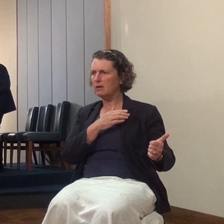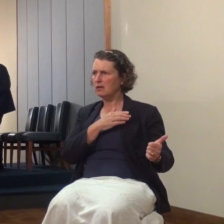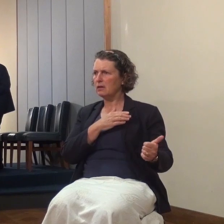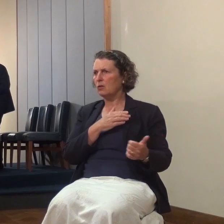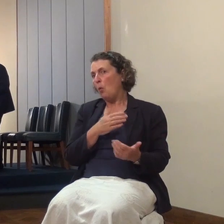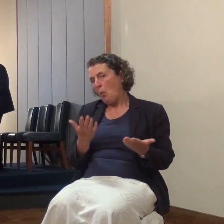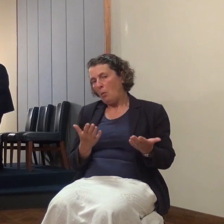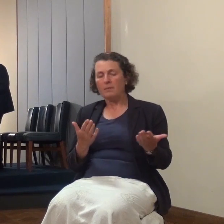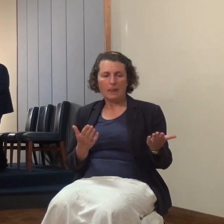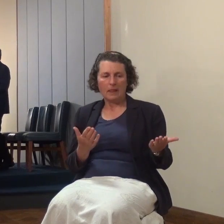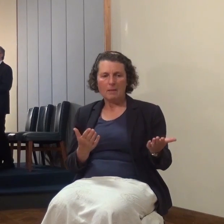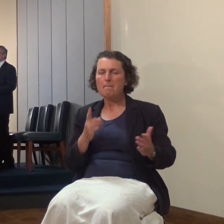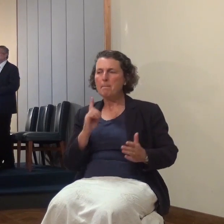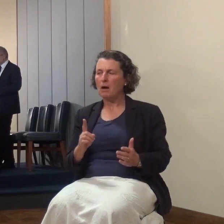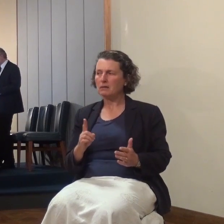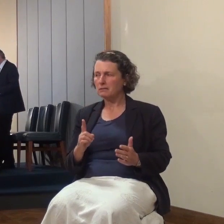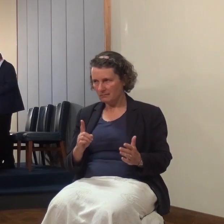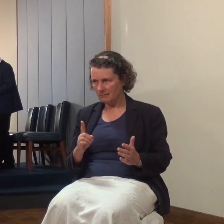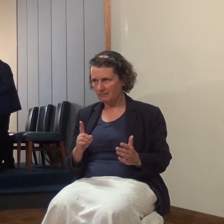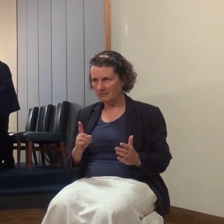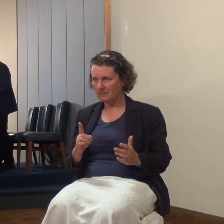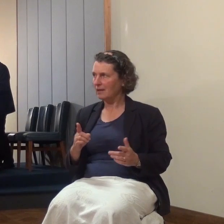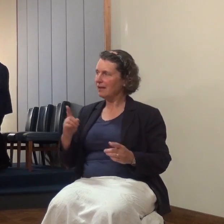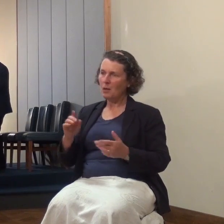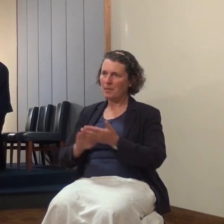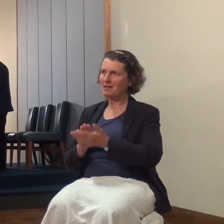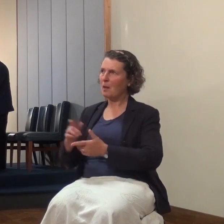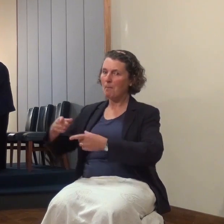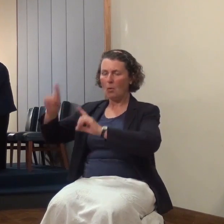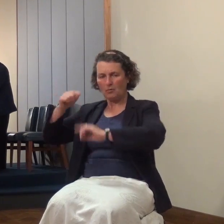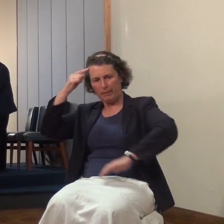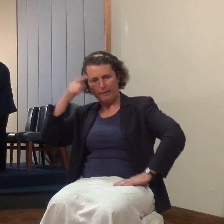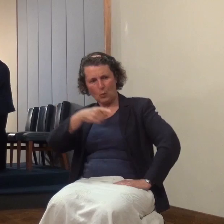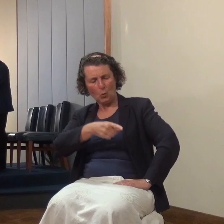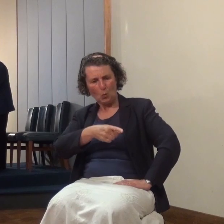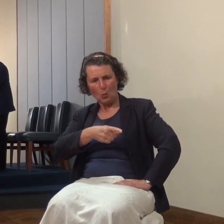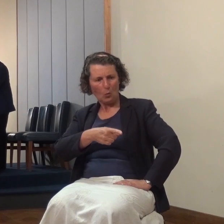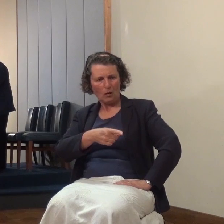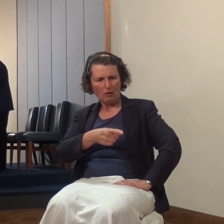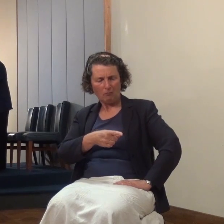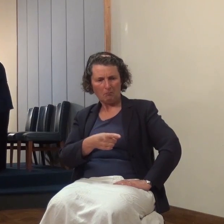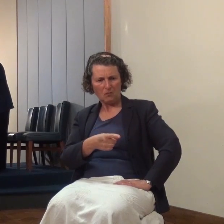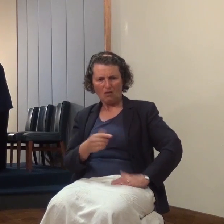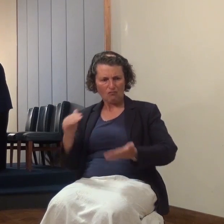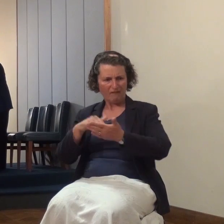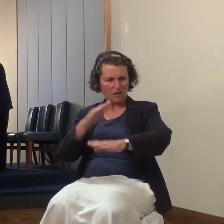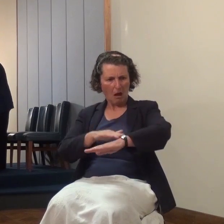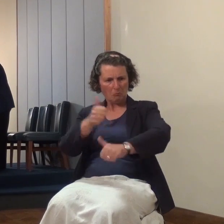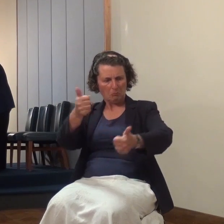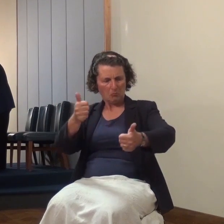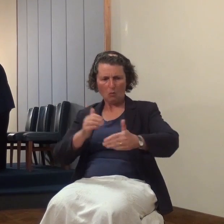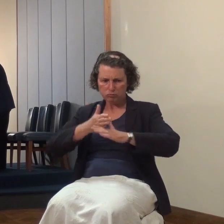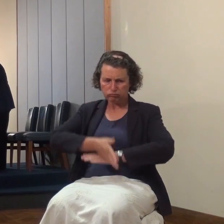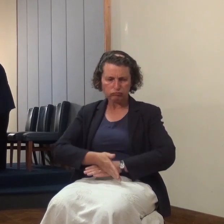school. Employers do not usually grumble if their employees turn up on time, work hard, do